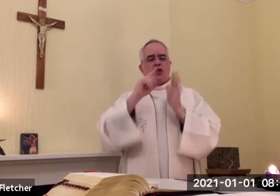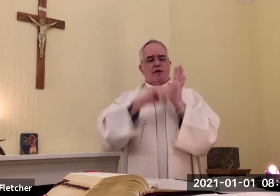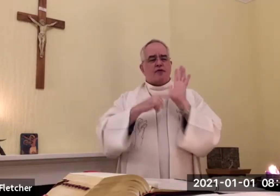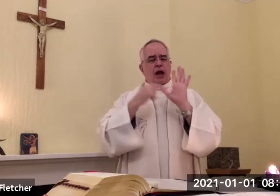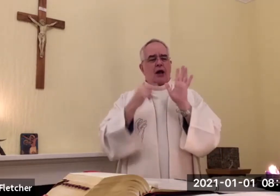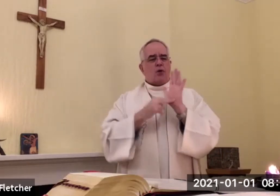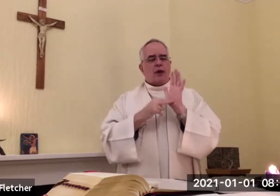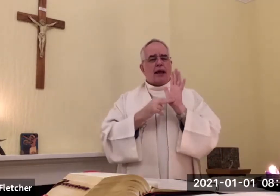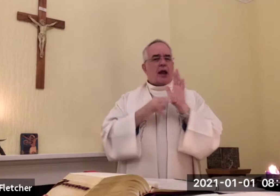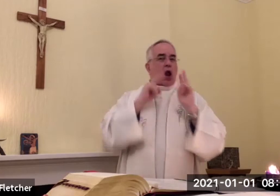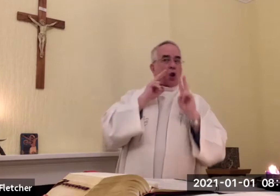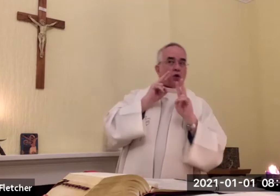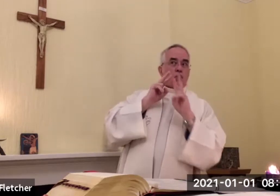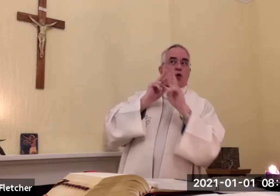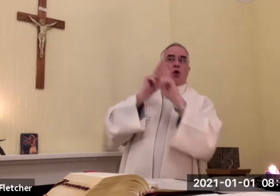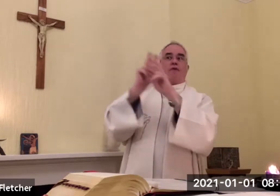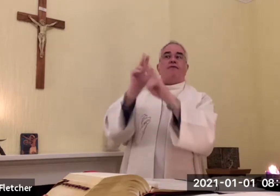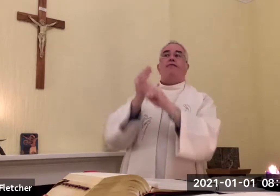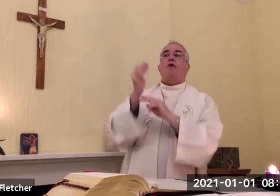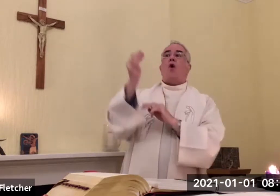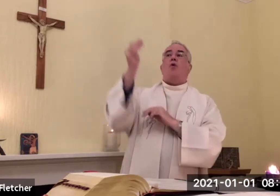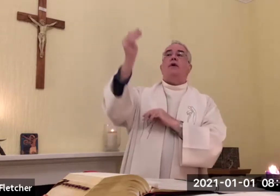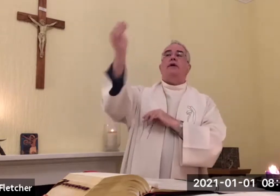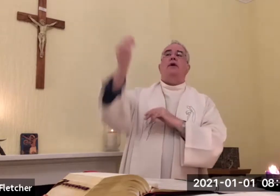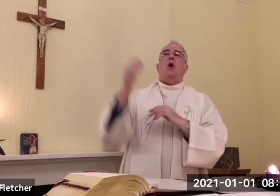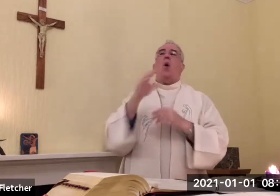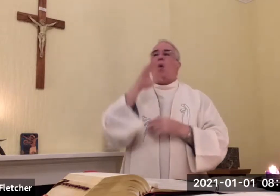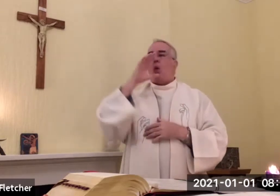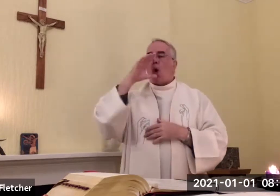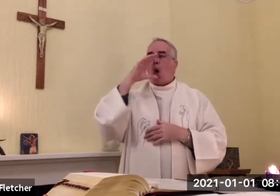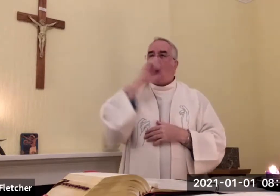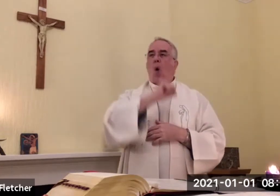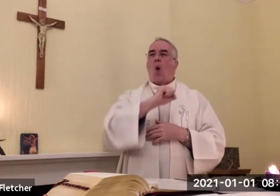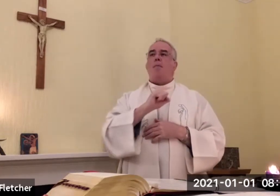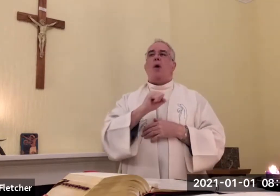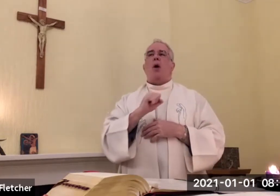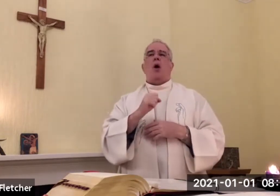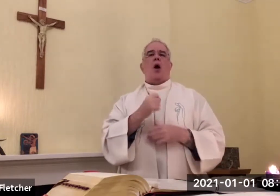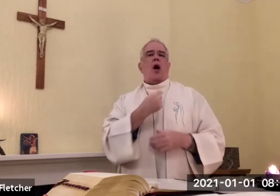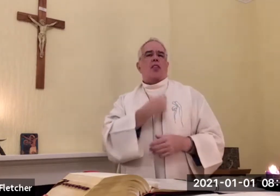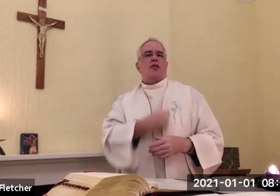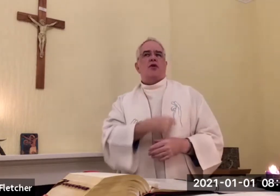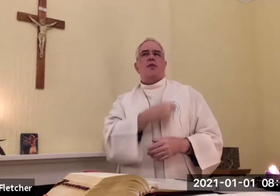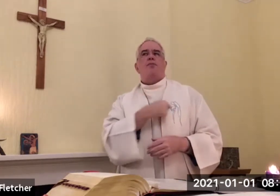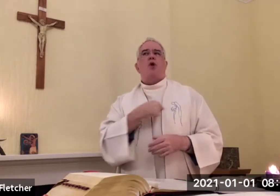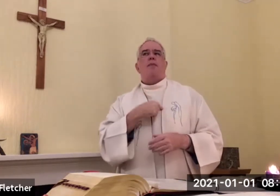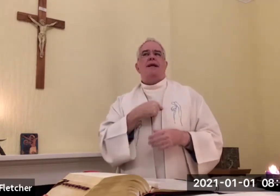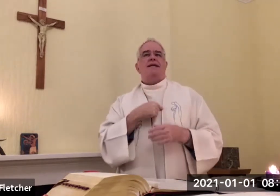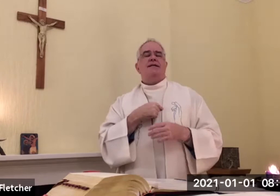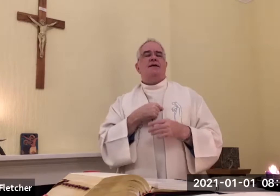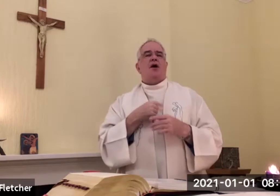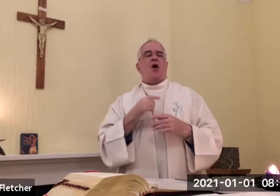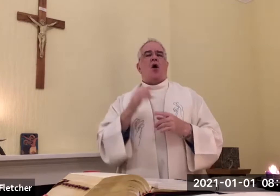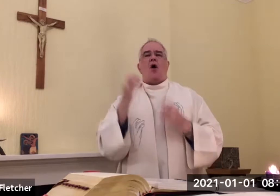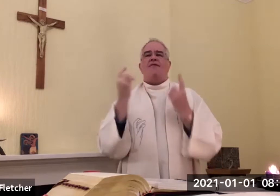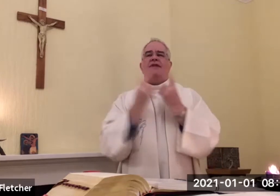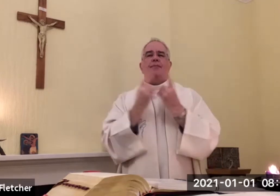of January to look forward with hope to the promise of